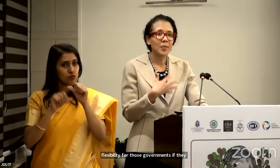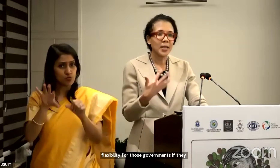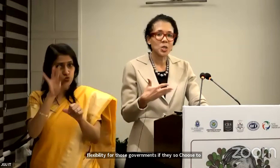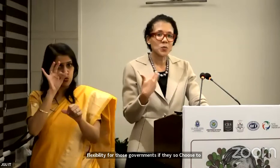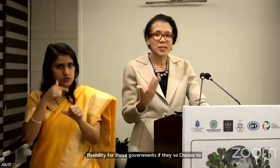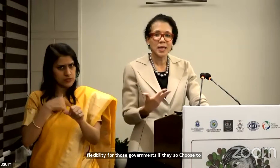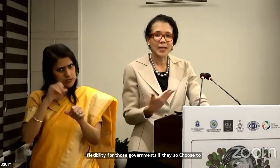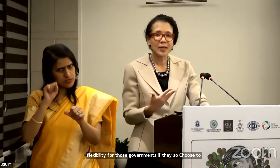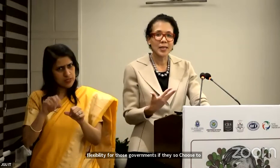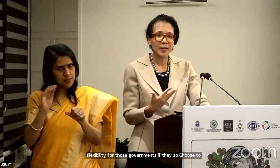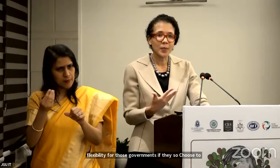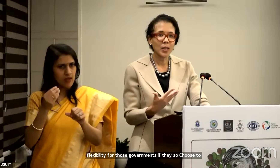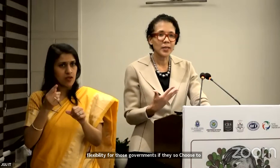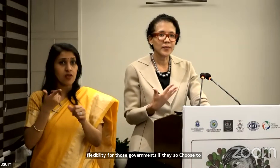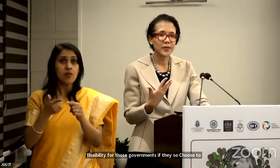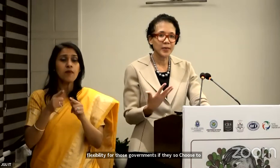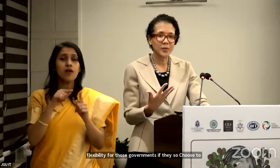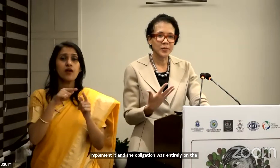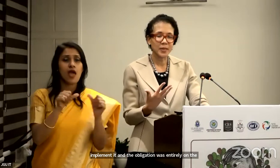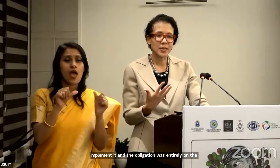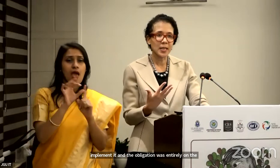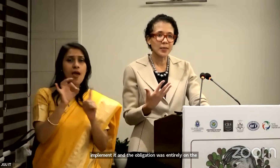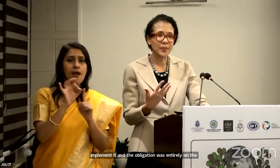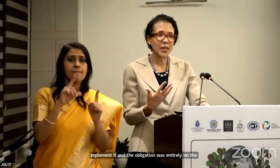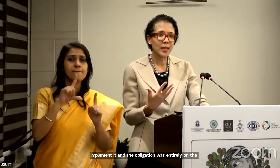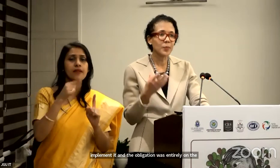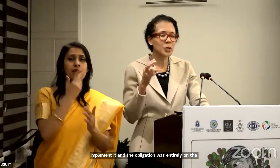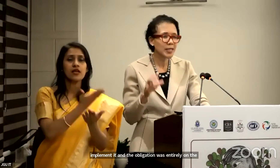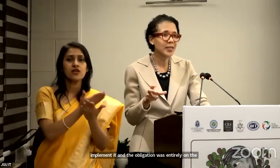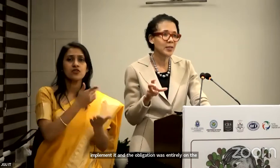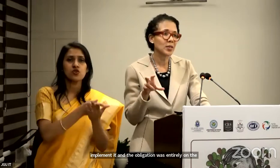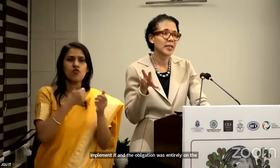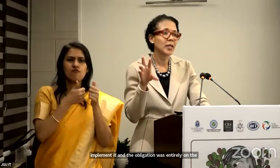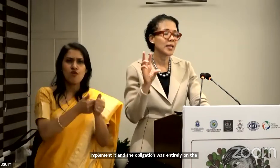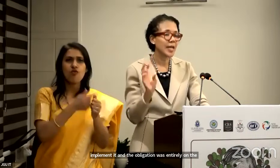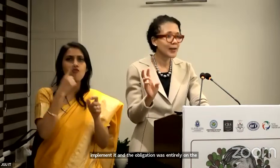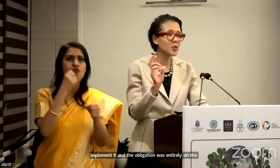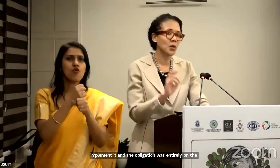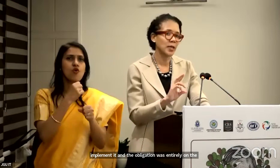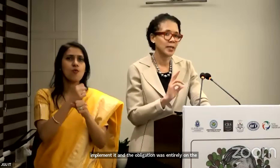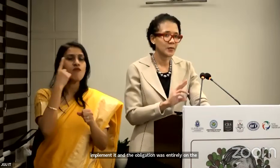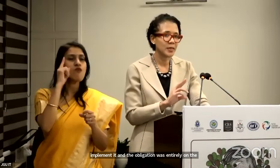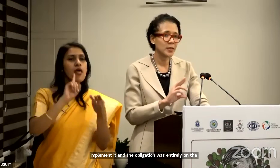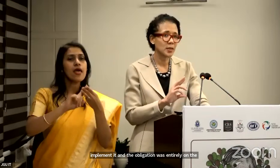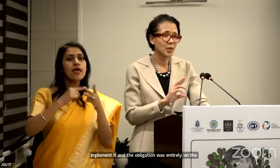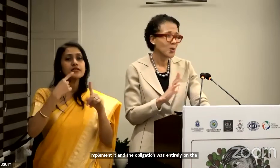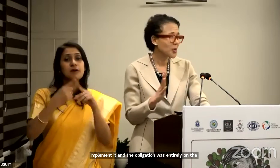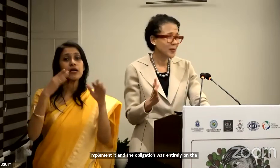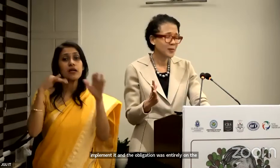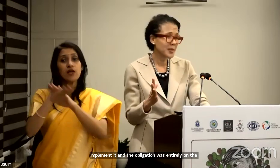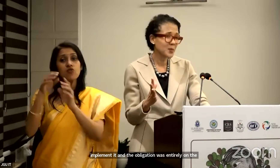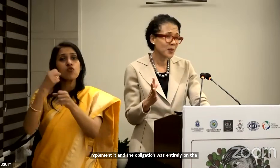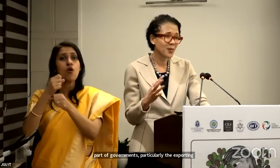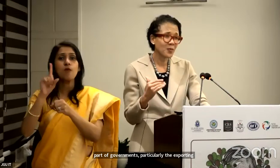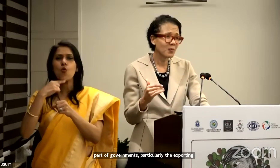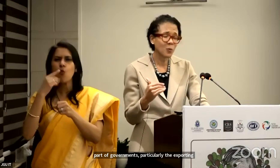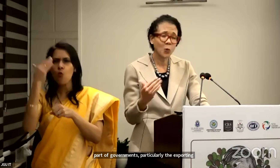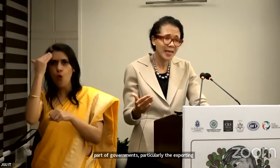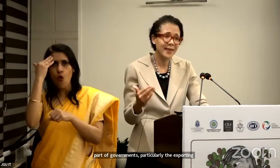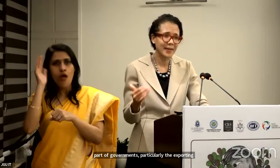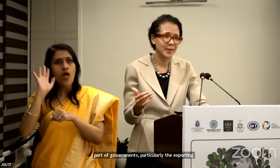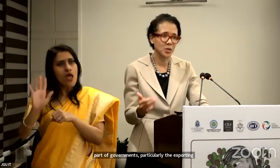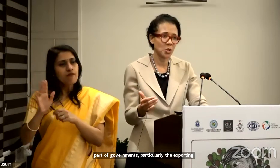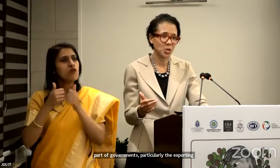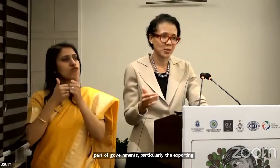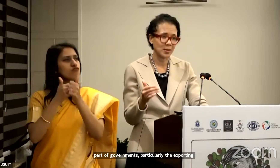the obligation was entirely on the part of governments, particularly the exporting governments, who were governments with